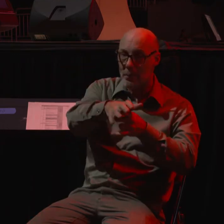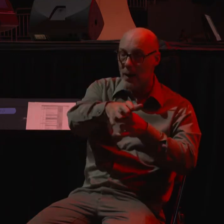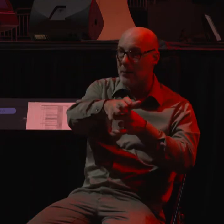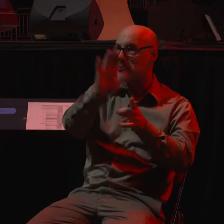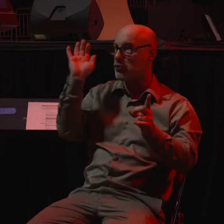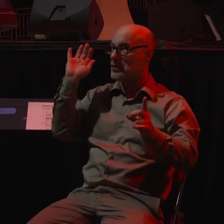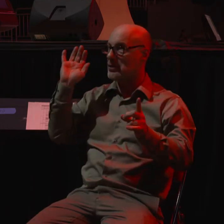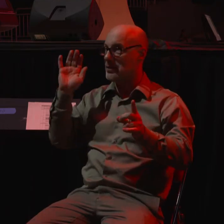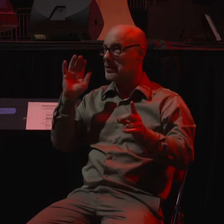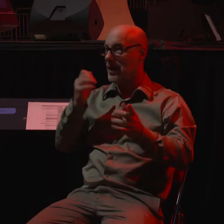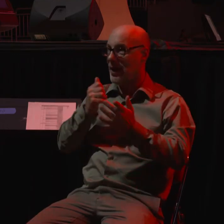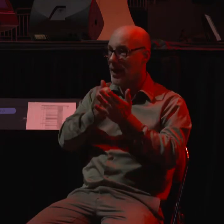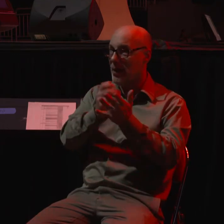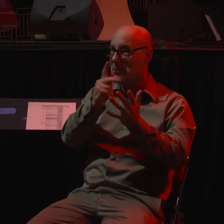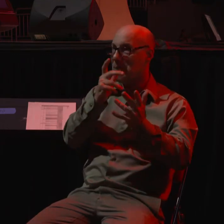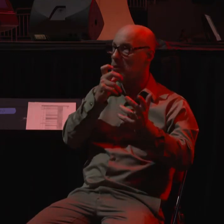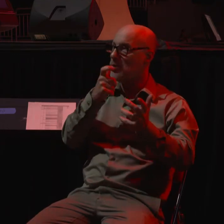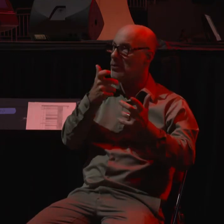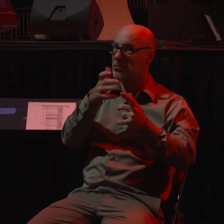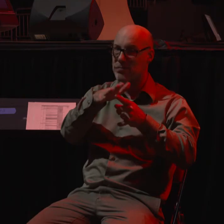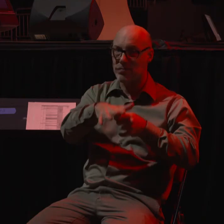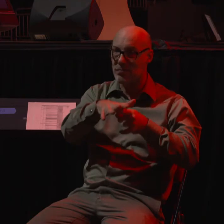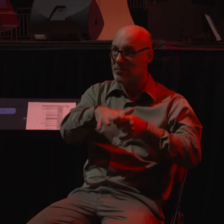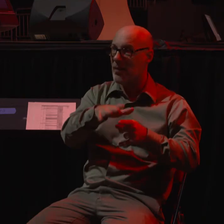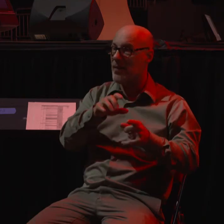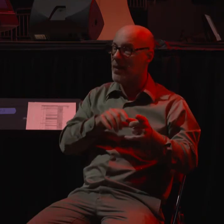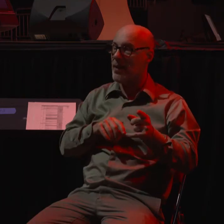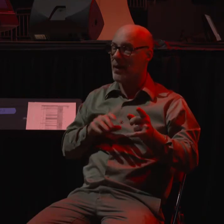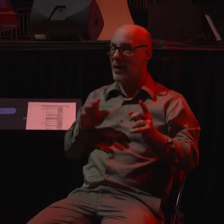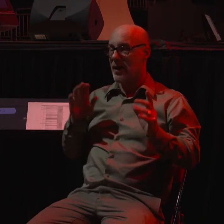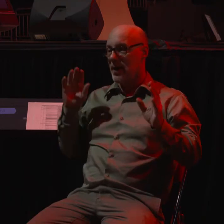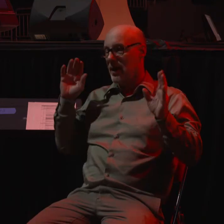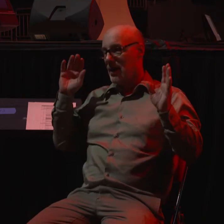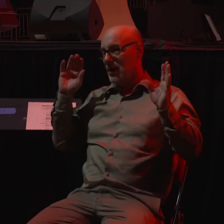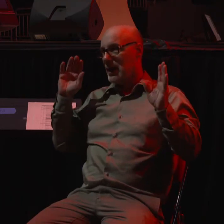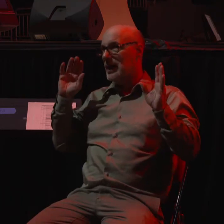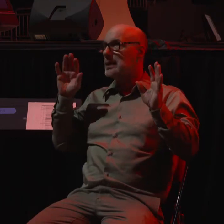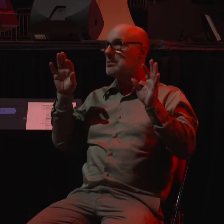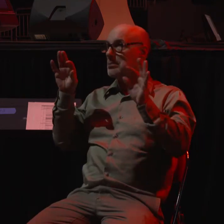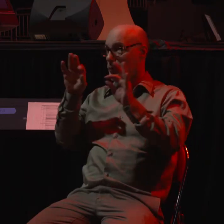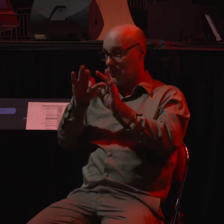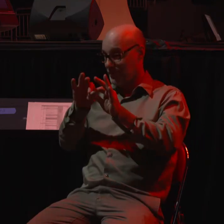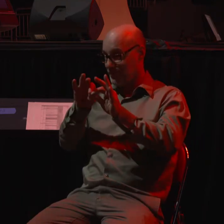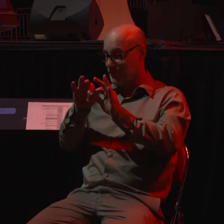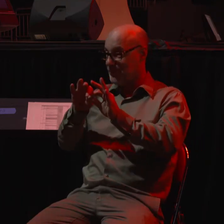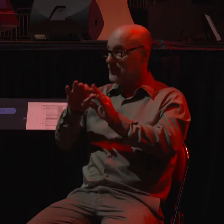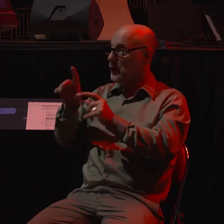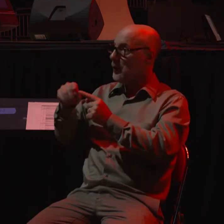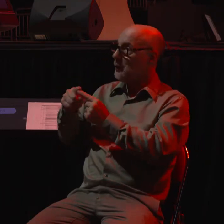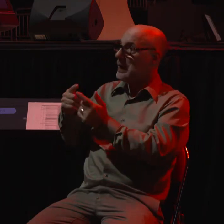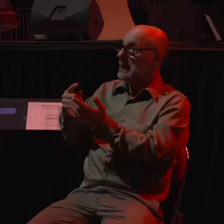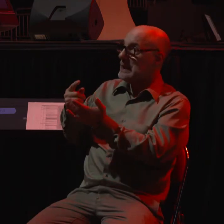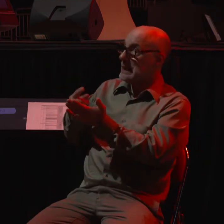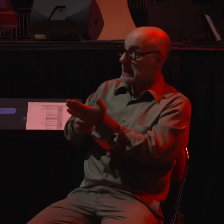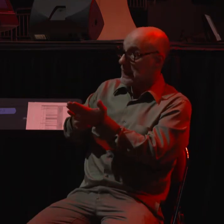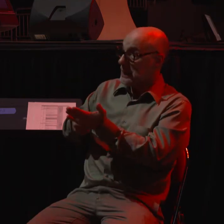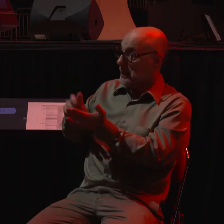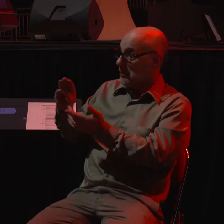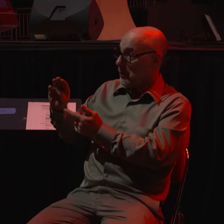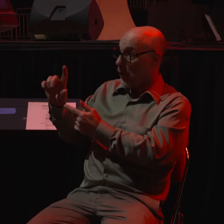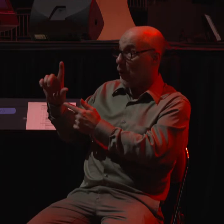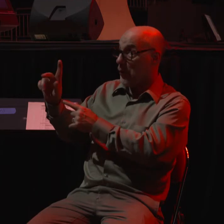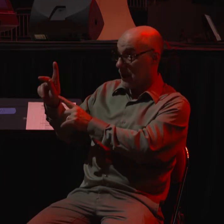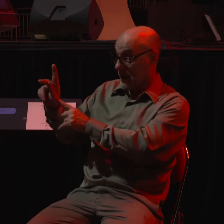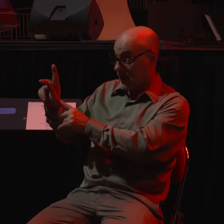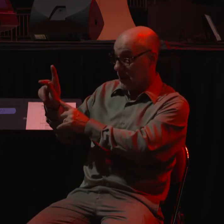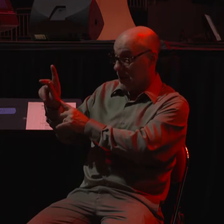disenfranchised. One thing that we can't do is we can't have a conversation about Dr. King and leave this place and not